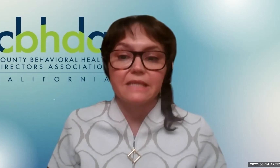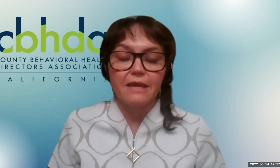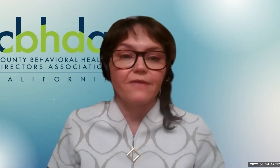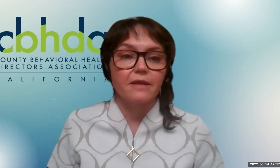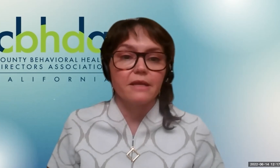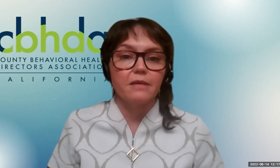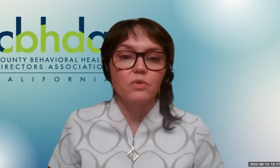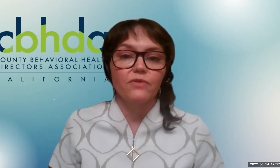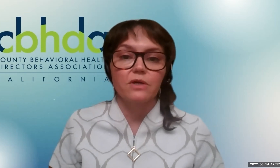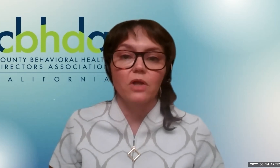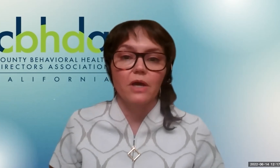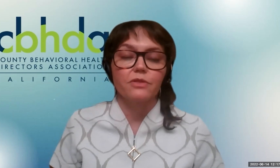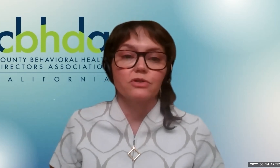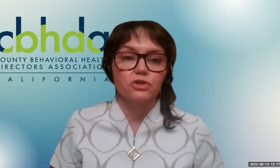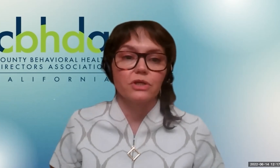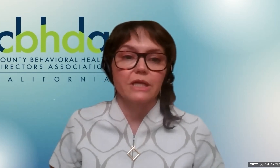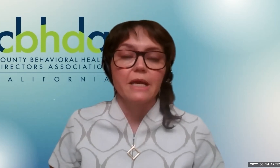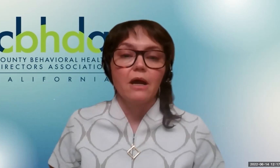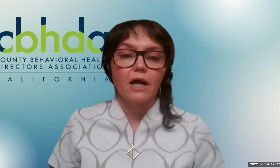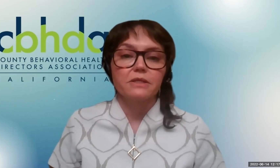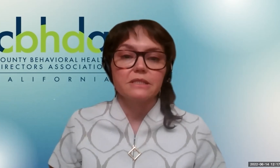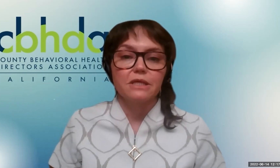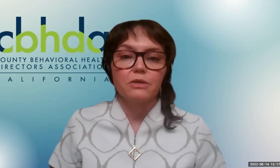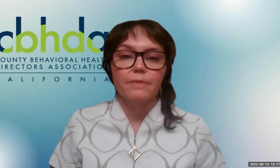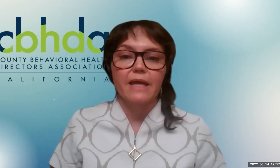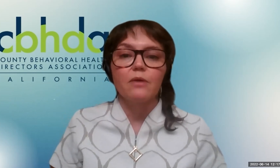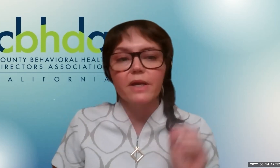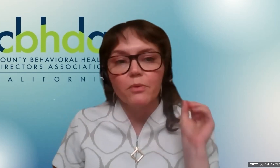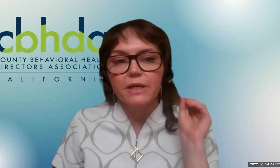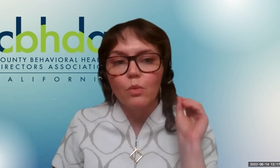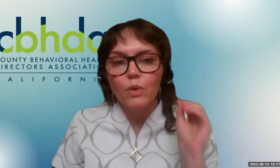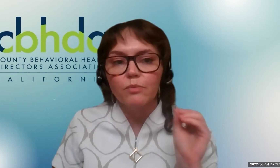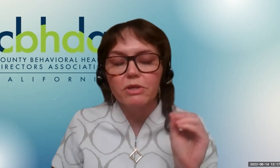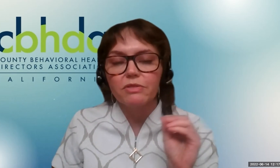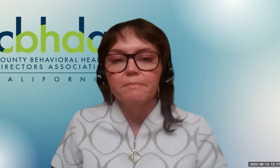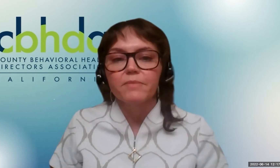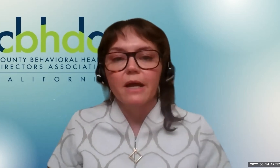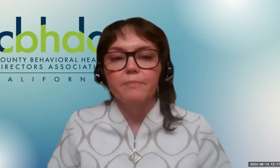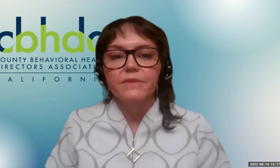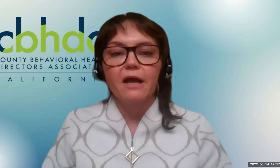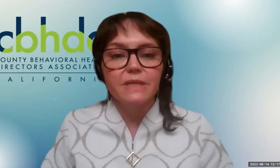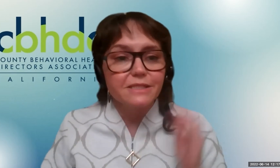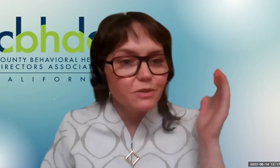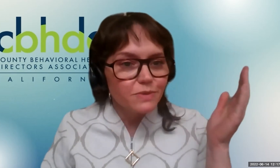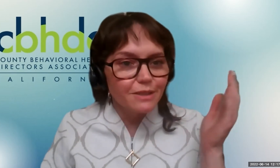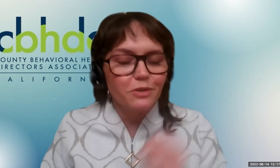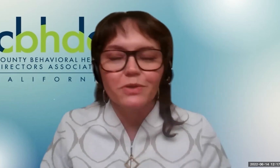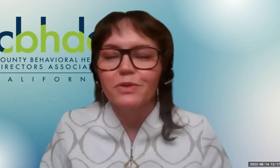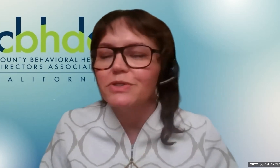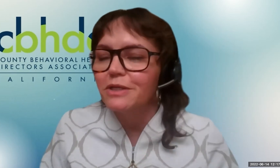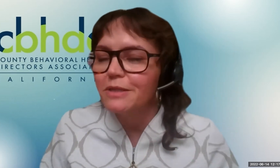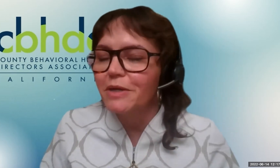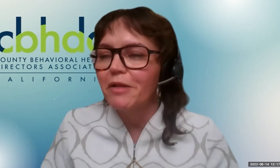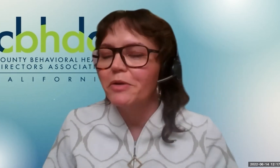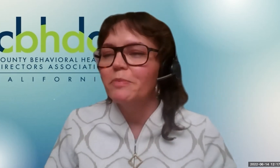be safe and in moving along their journey on the continuum. And I want to point out one more thing. Cal Mesa, who was on here